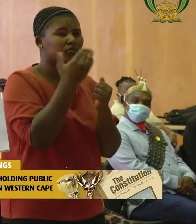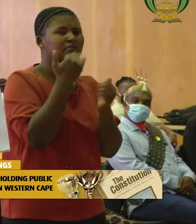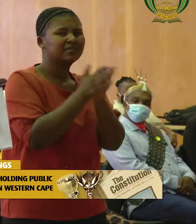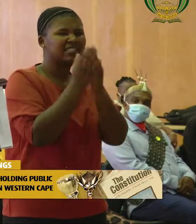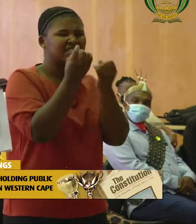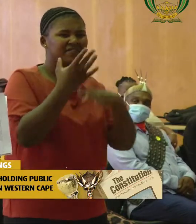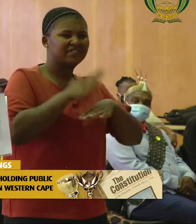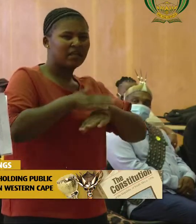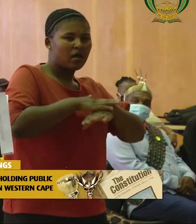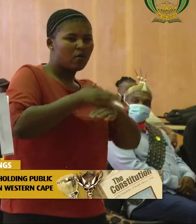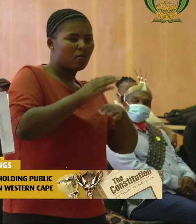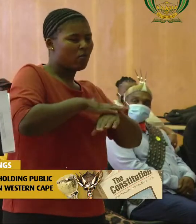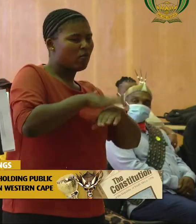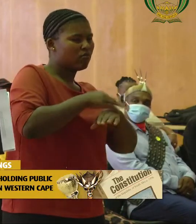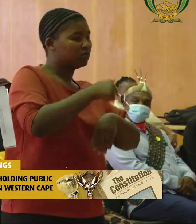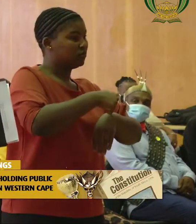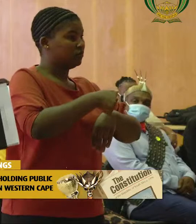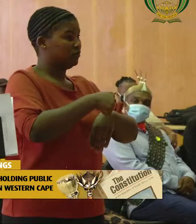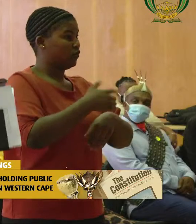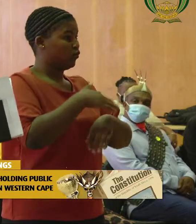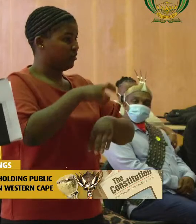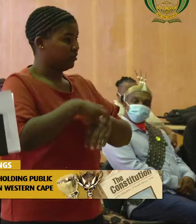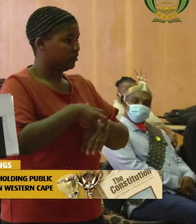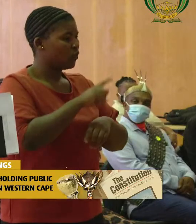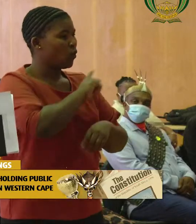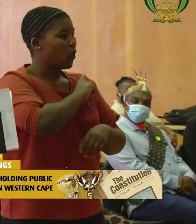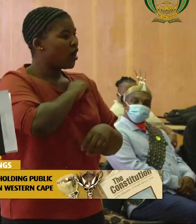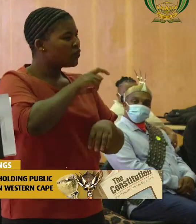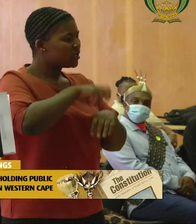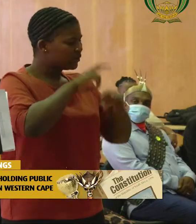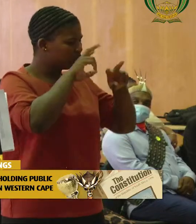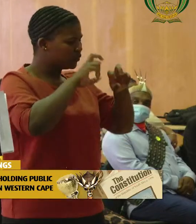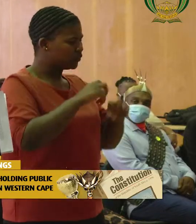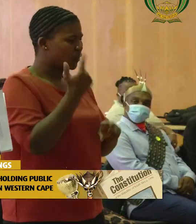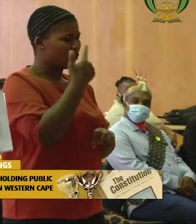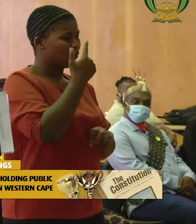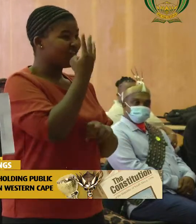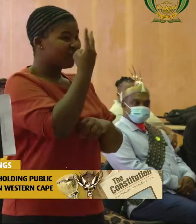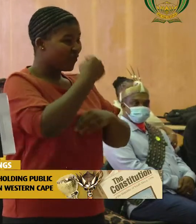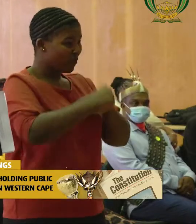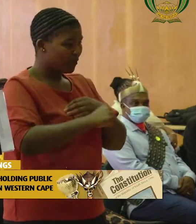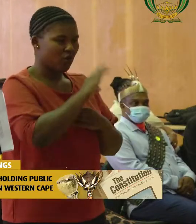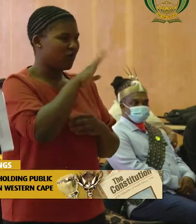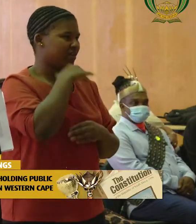cannot do proper work on this bill in a period of 4 months.